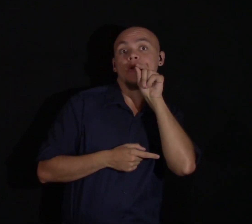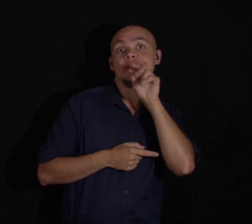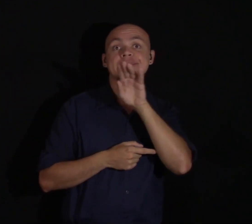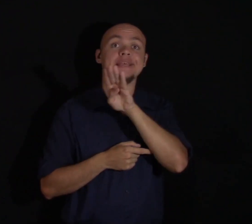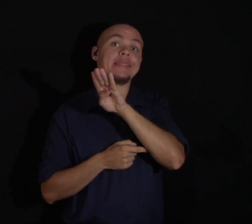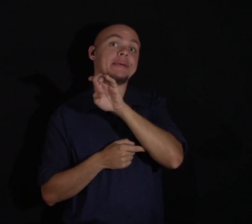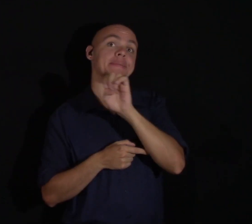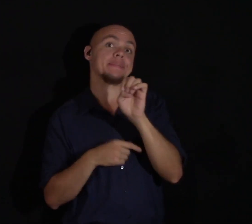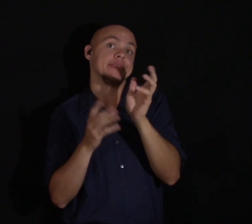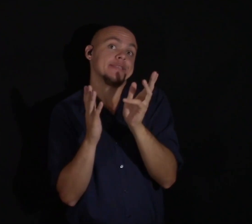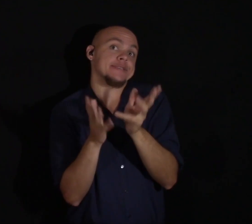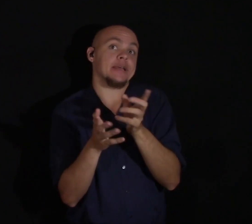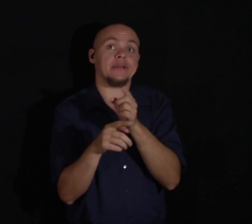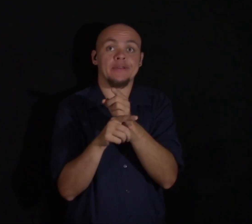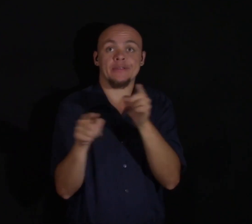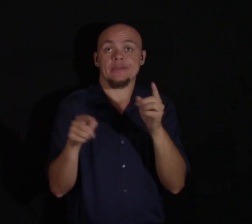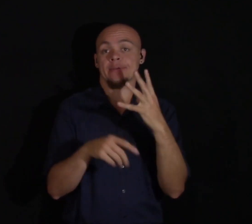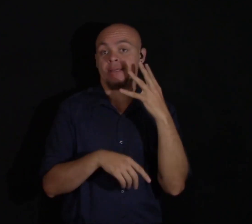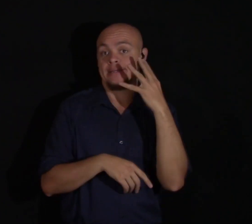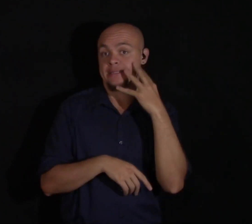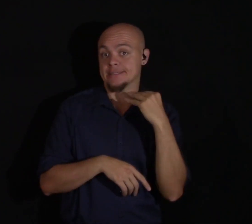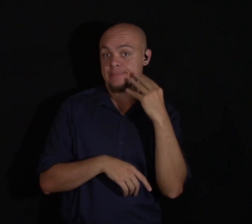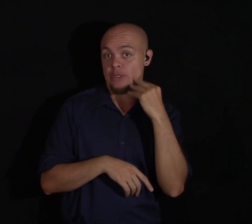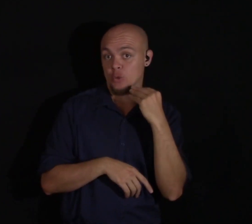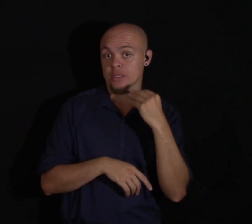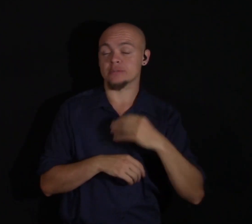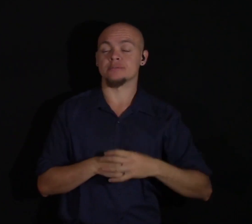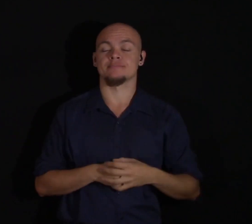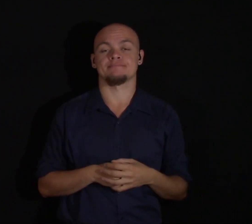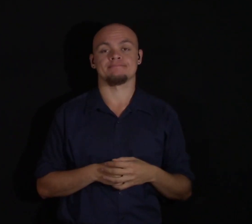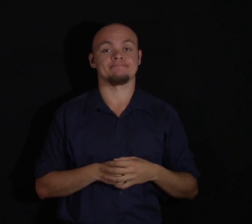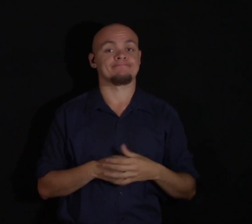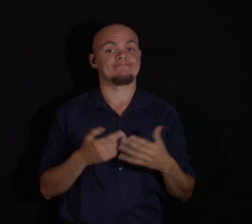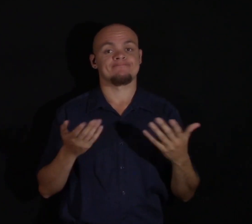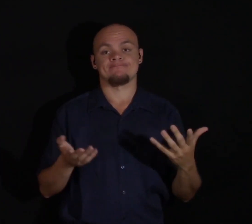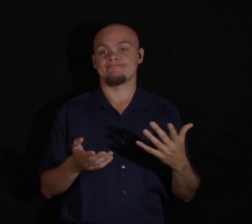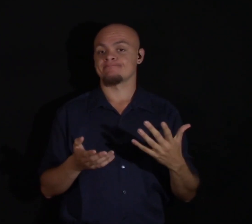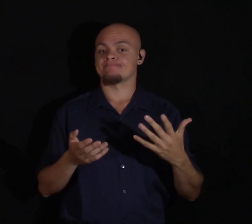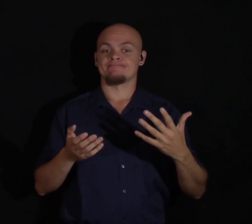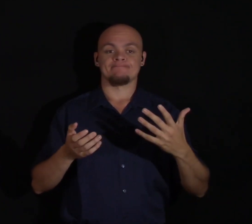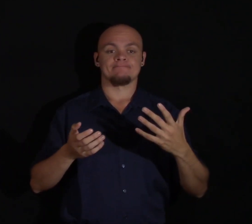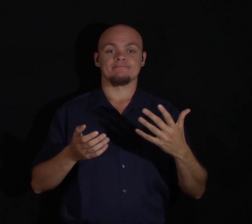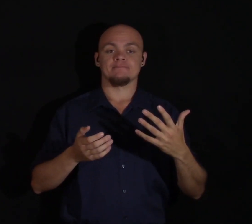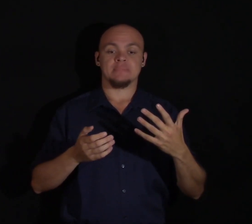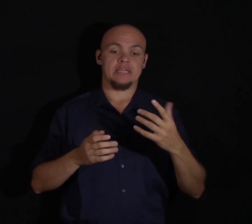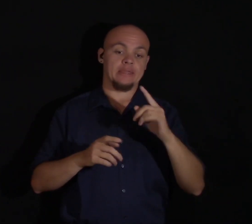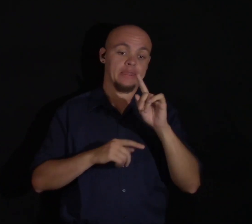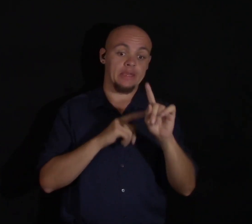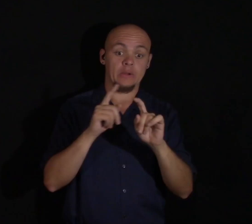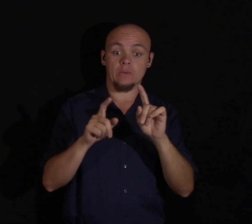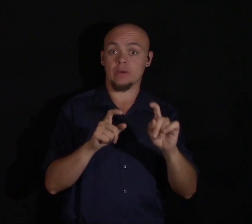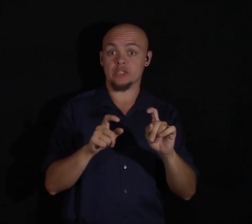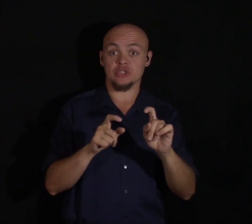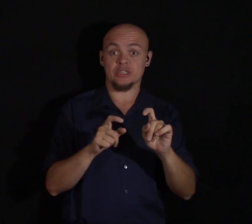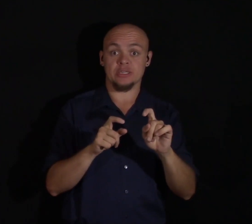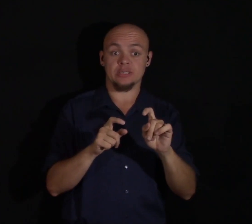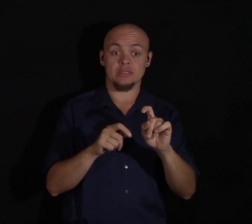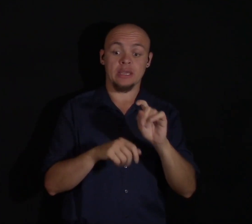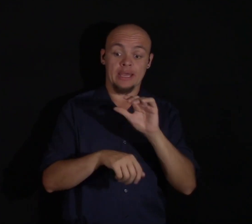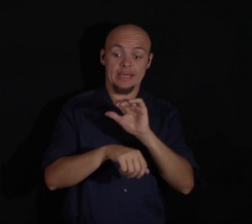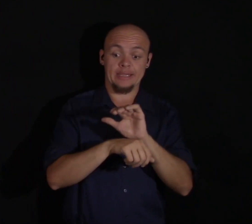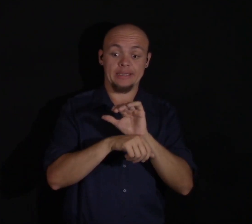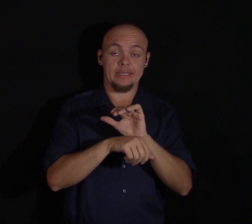may or may not have gotten as a child likely didn't answer the burning questions that keep you up at